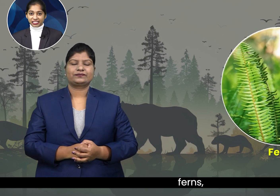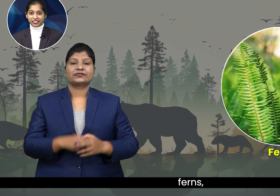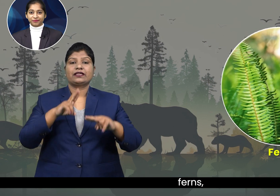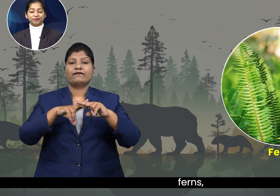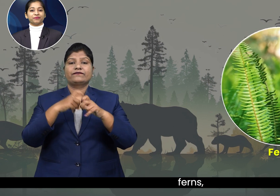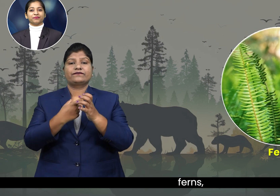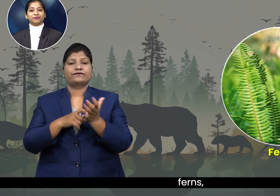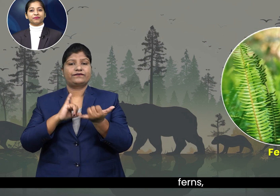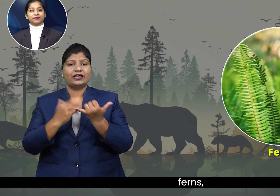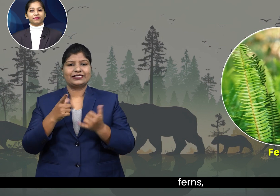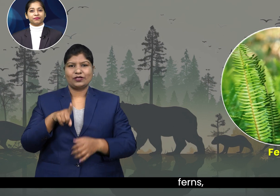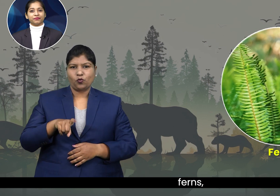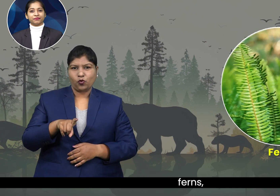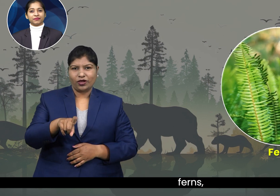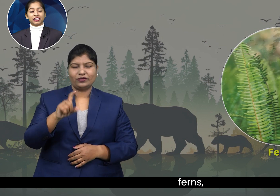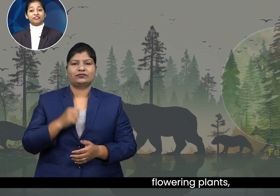ferns,